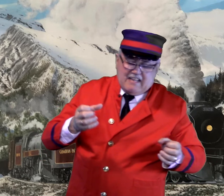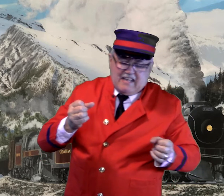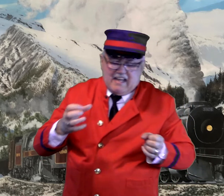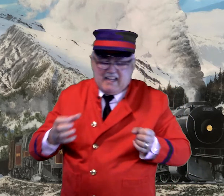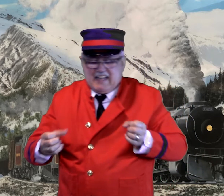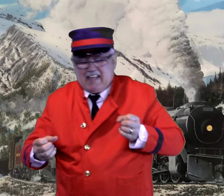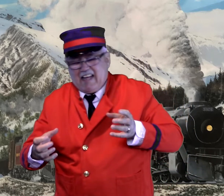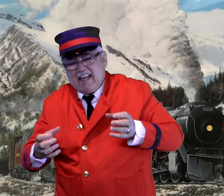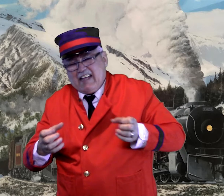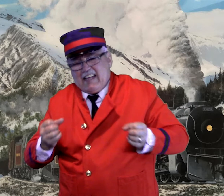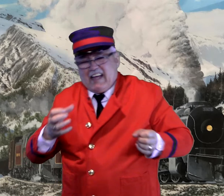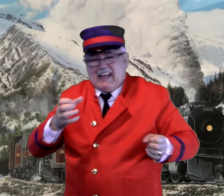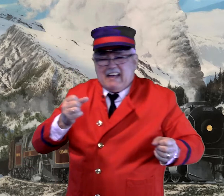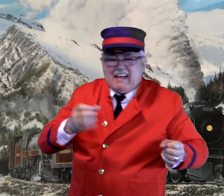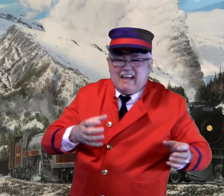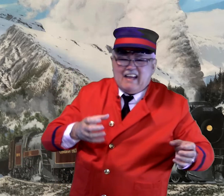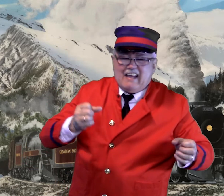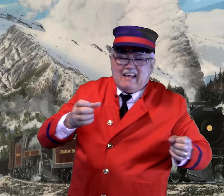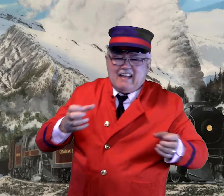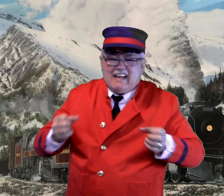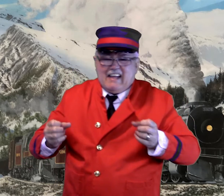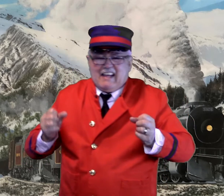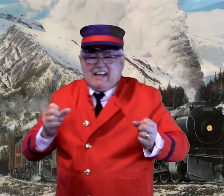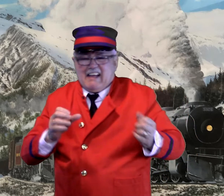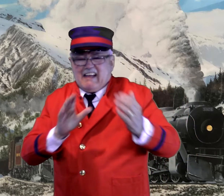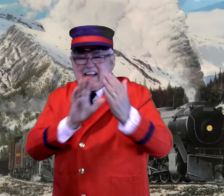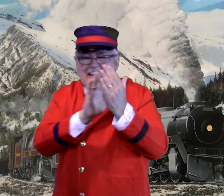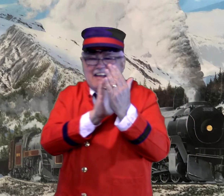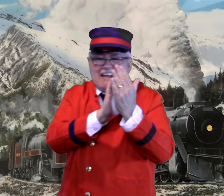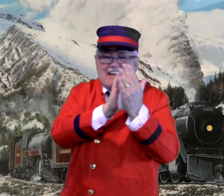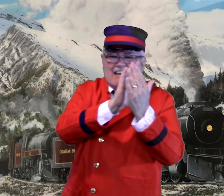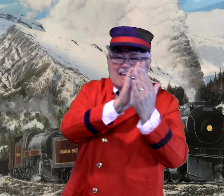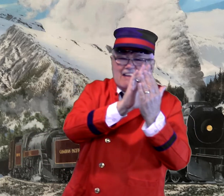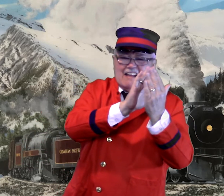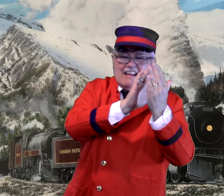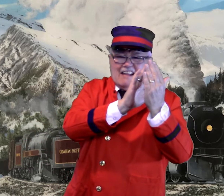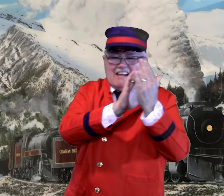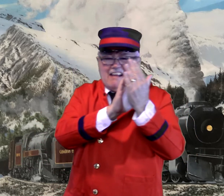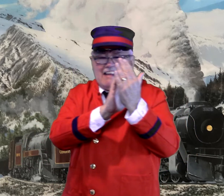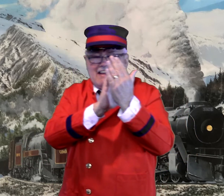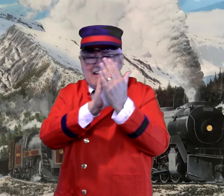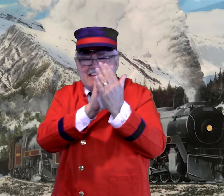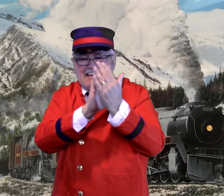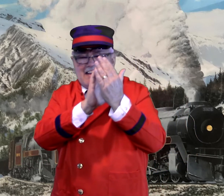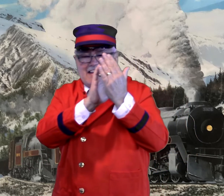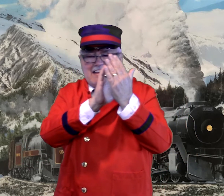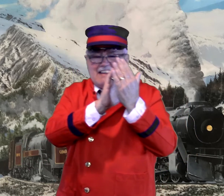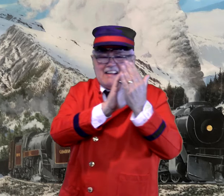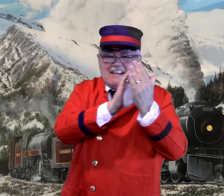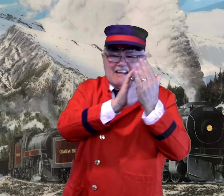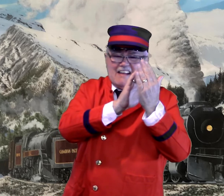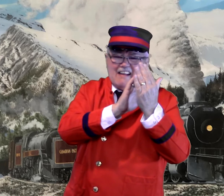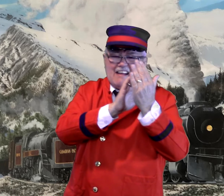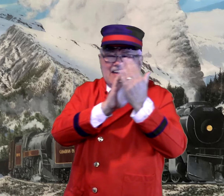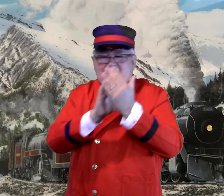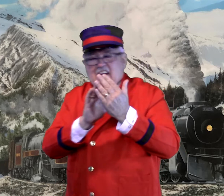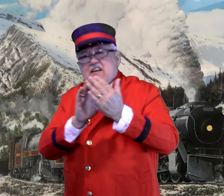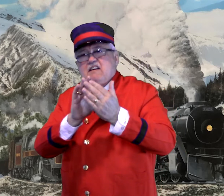again. The train continued to power and move across the Canadian Shield, one